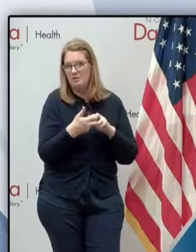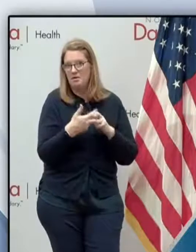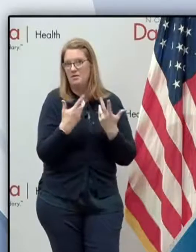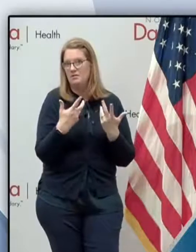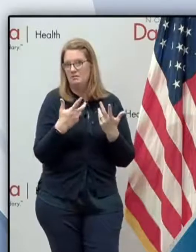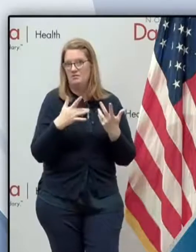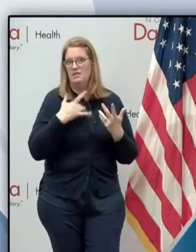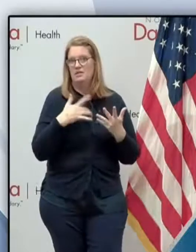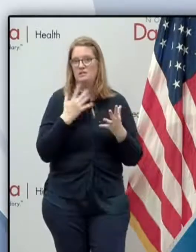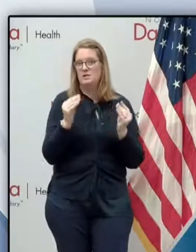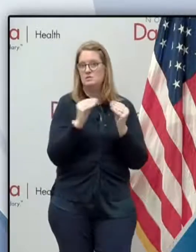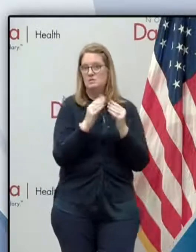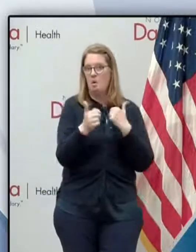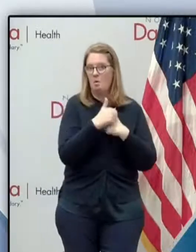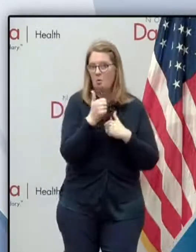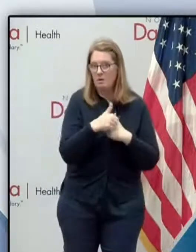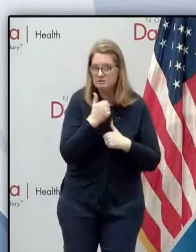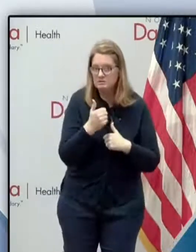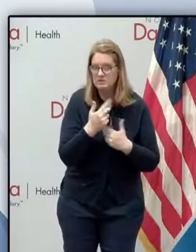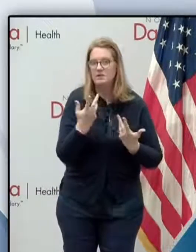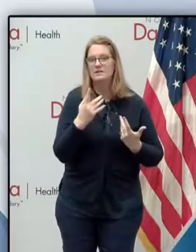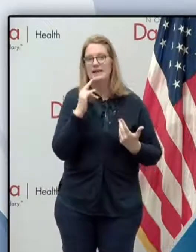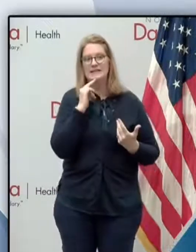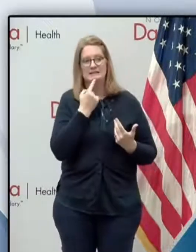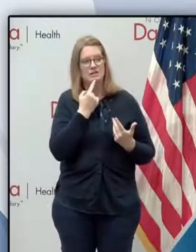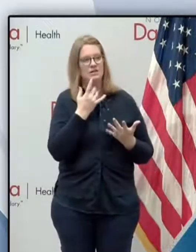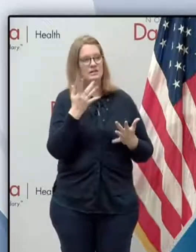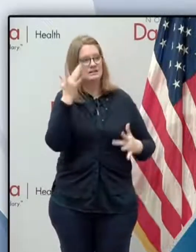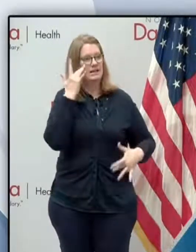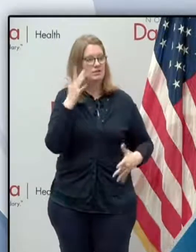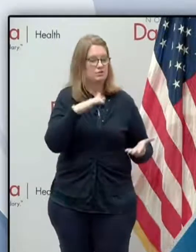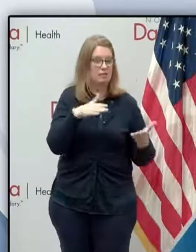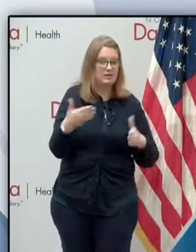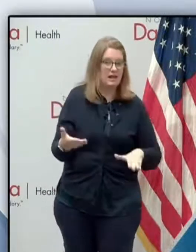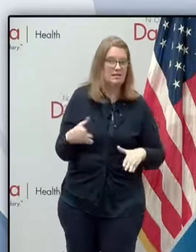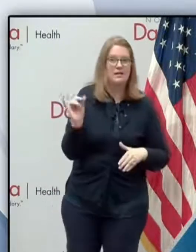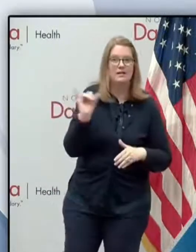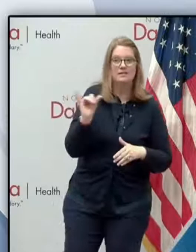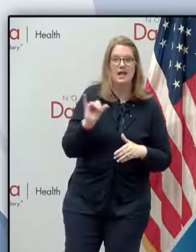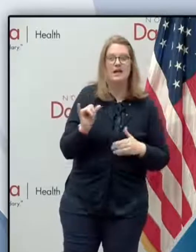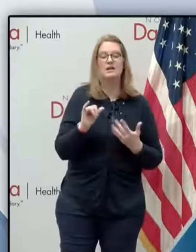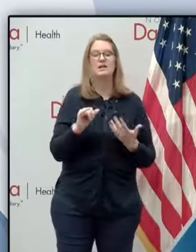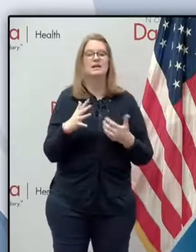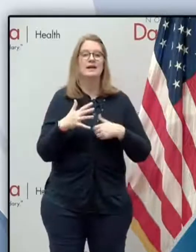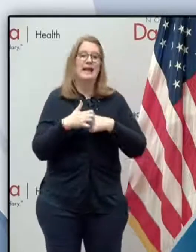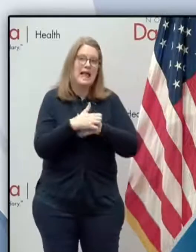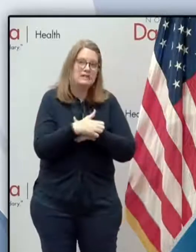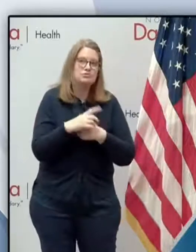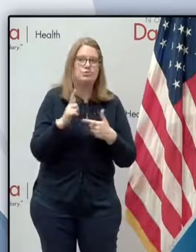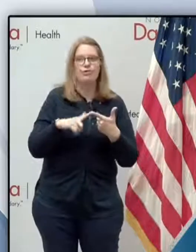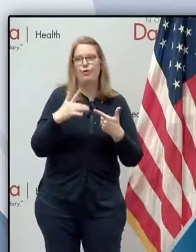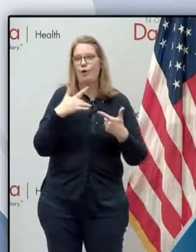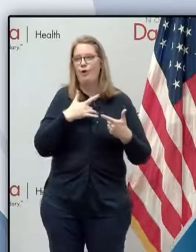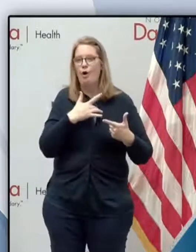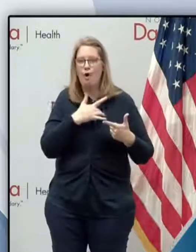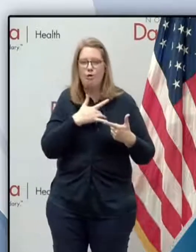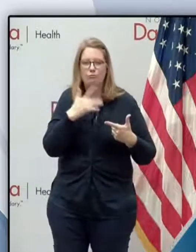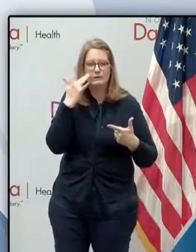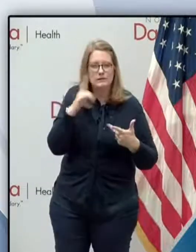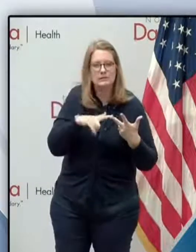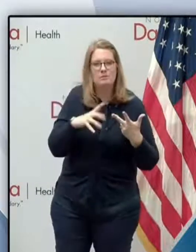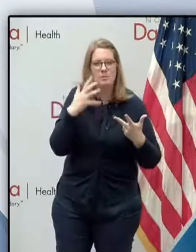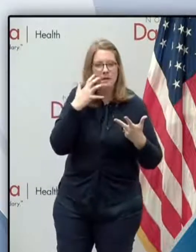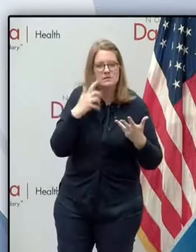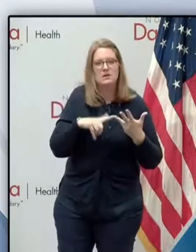either serious illness or death from COVID, it includes things like cancer, like heart disease, like obesity,